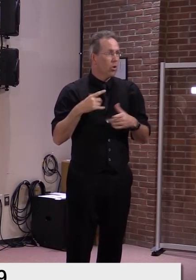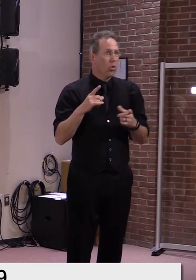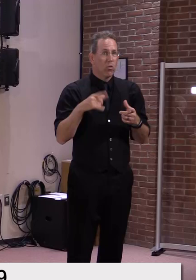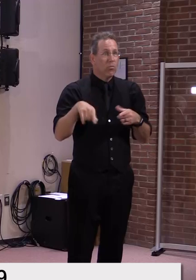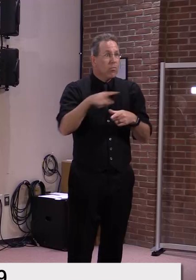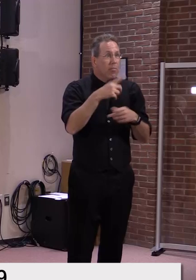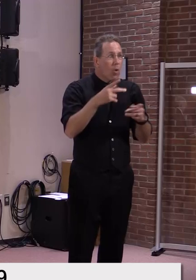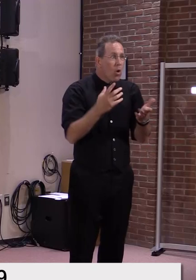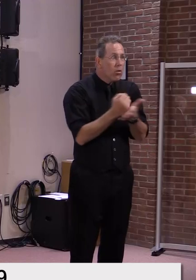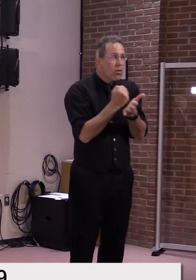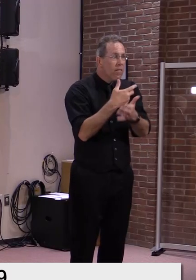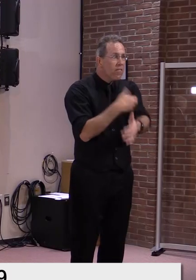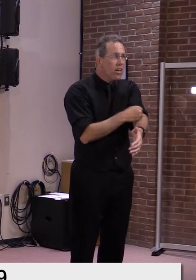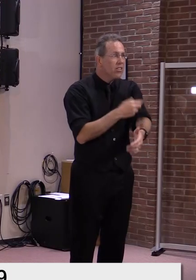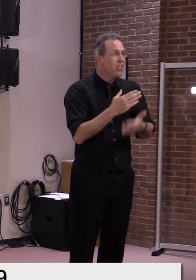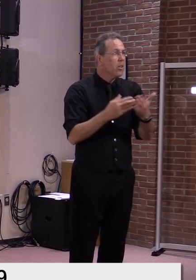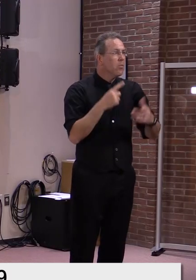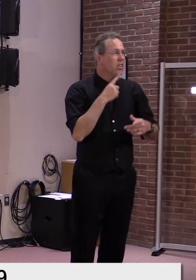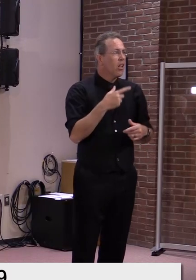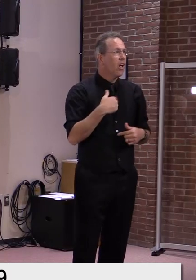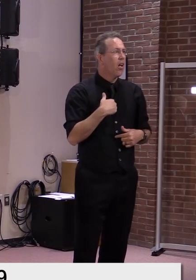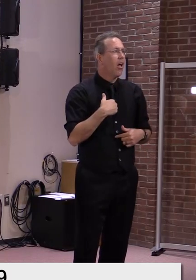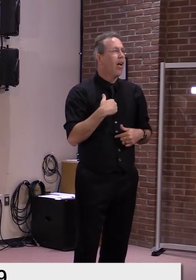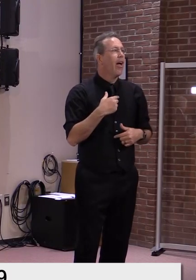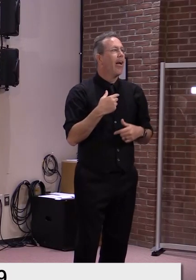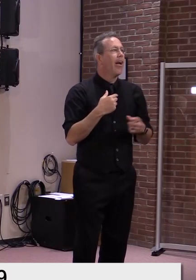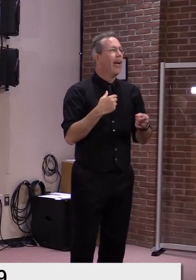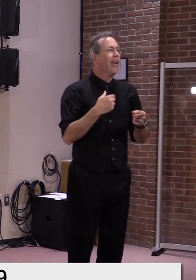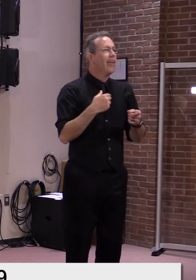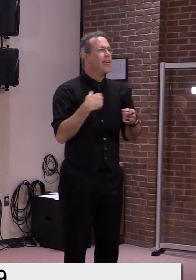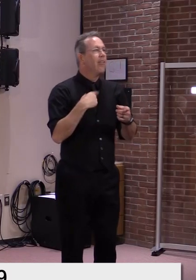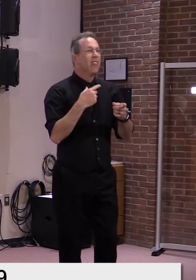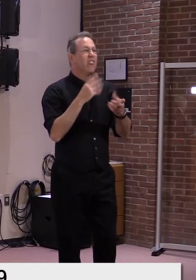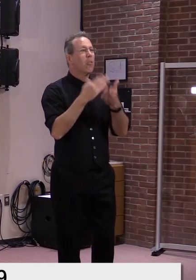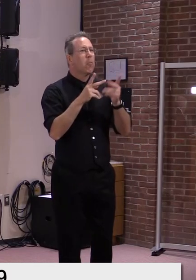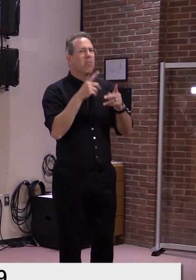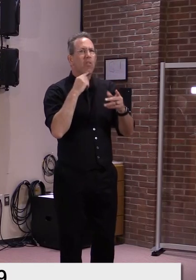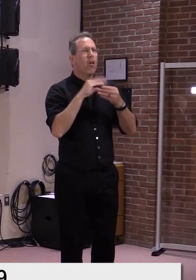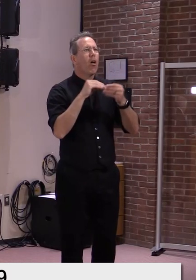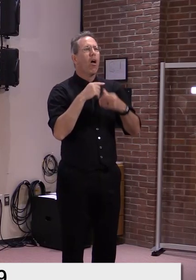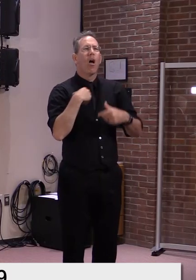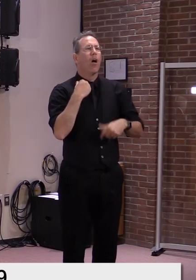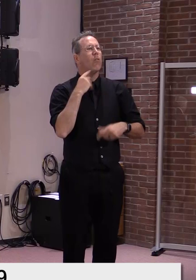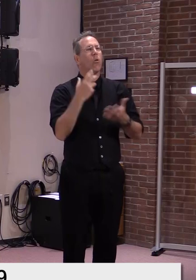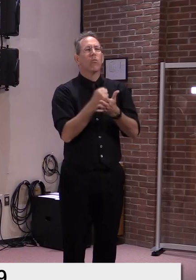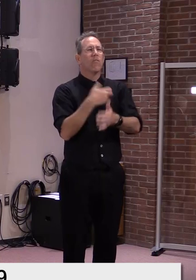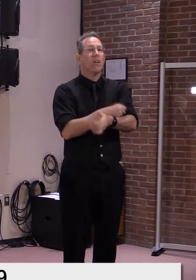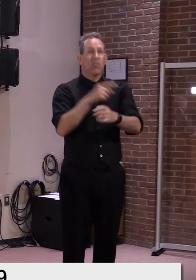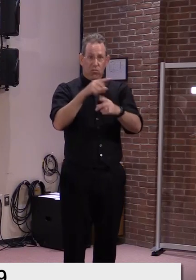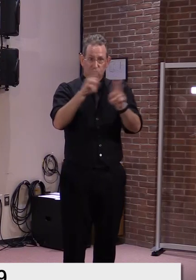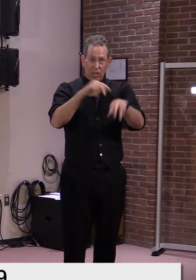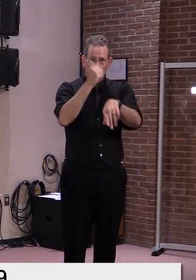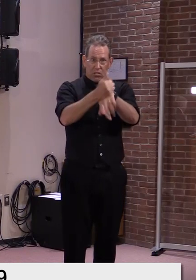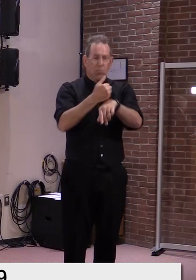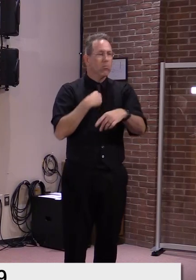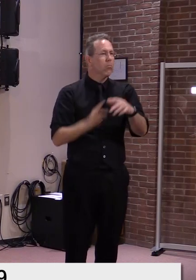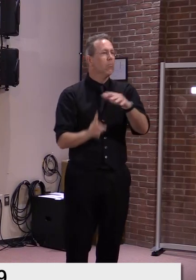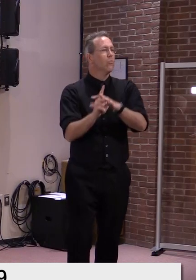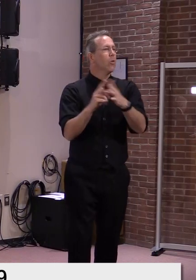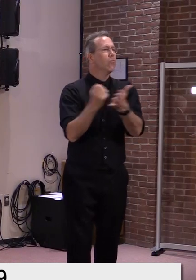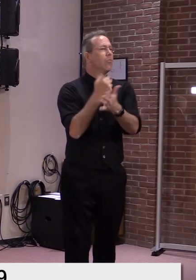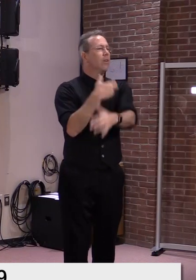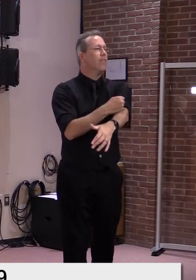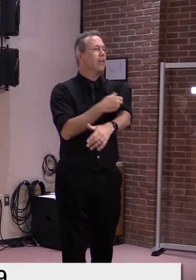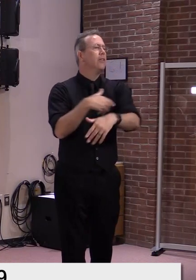gotten vaccinated had it not been for the pop-up clinic. So as the governor had mentioned, our sort of uniqueness in sort